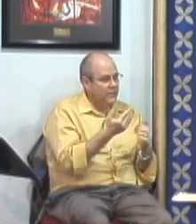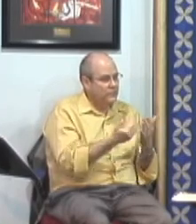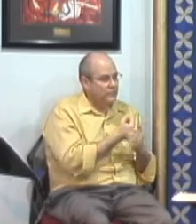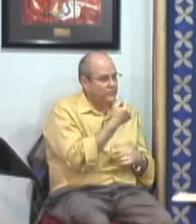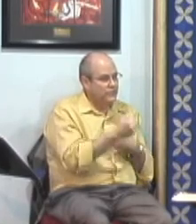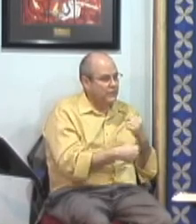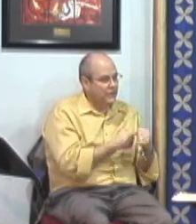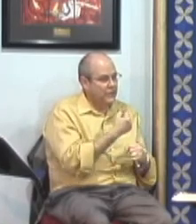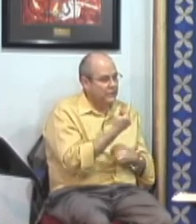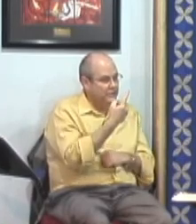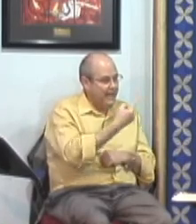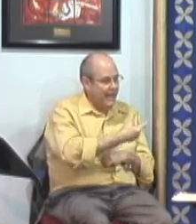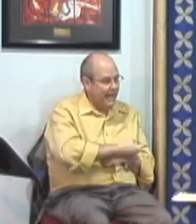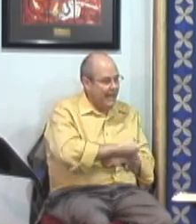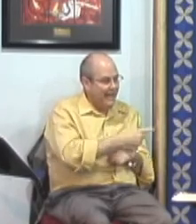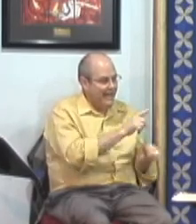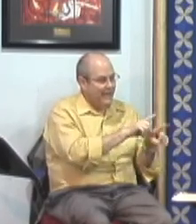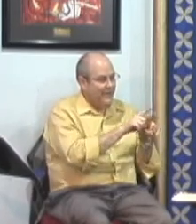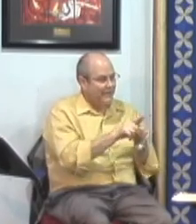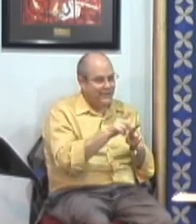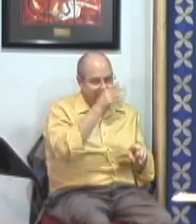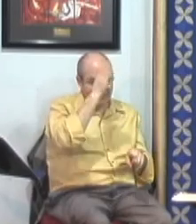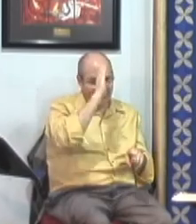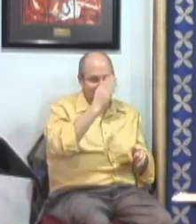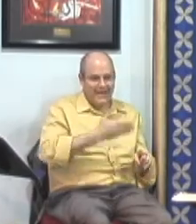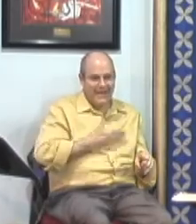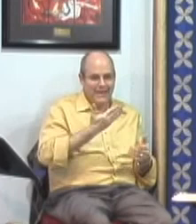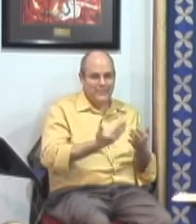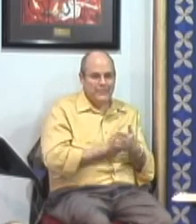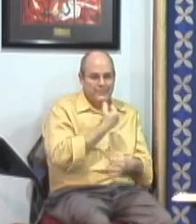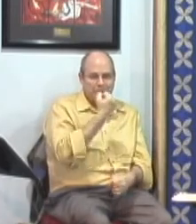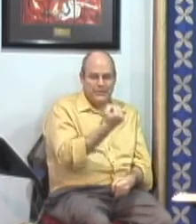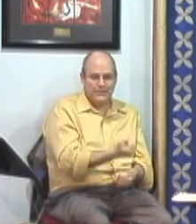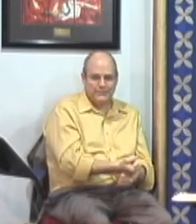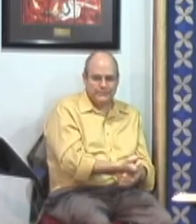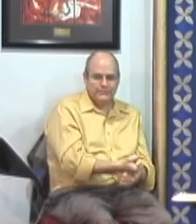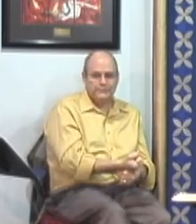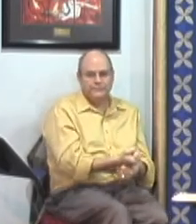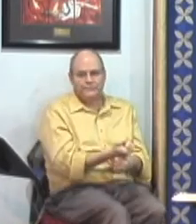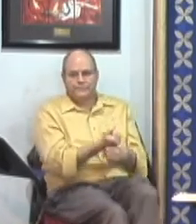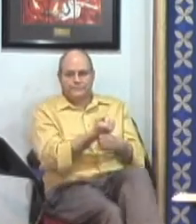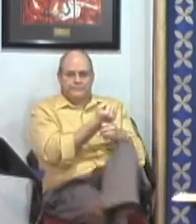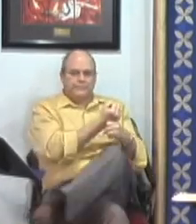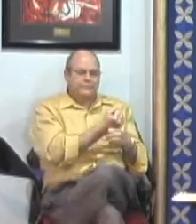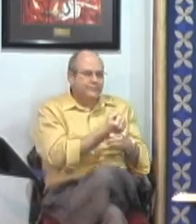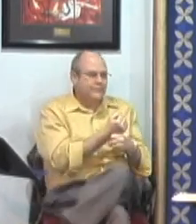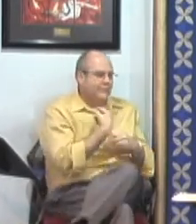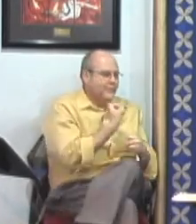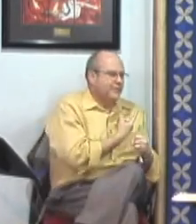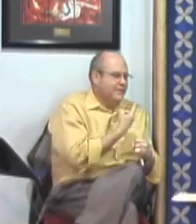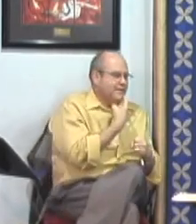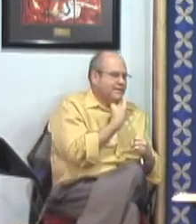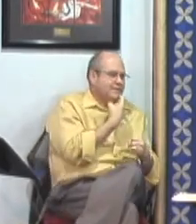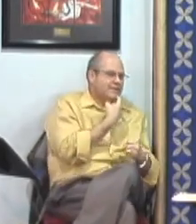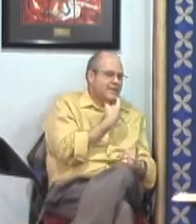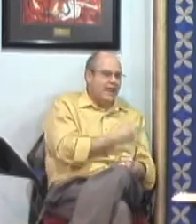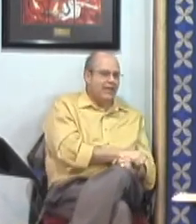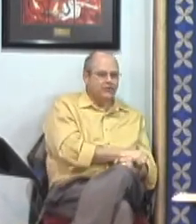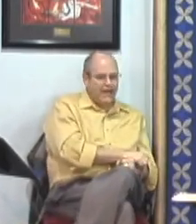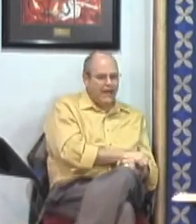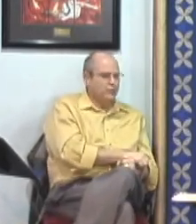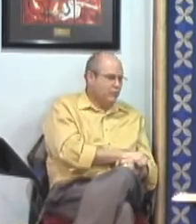Day, according to God. Happy New Year, everyone. And we can say it the Hebrew way, L'shana